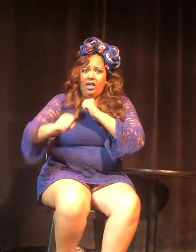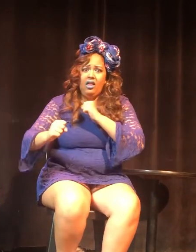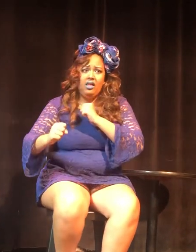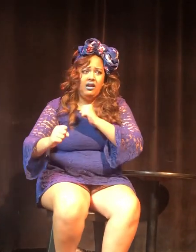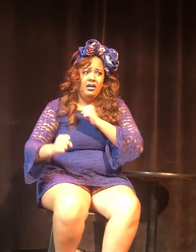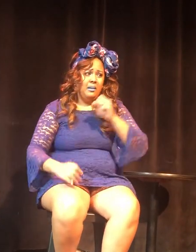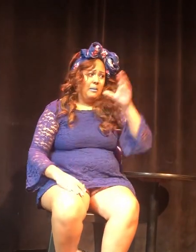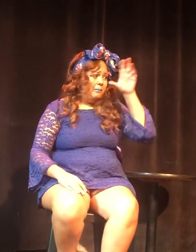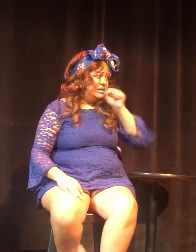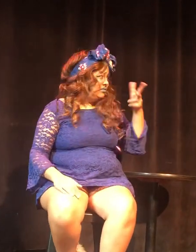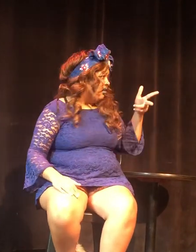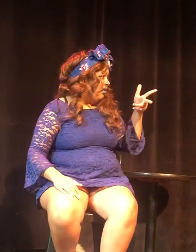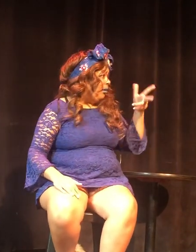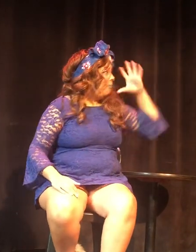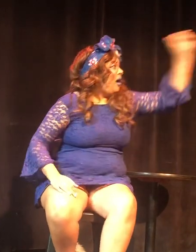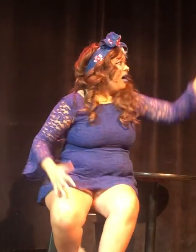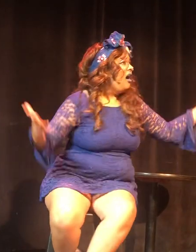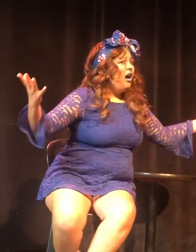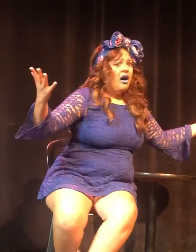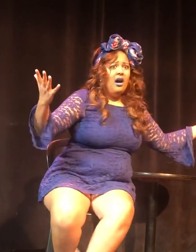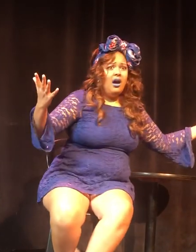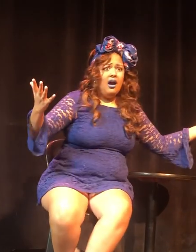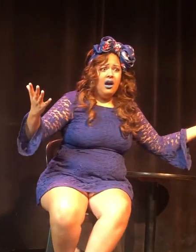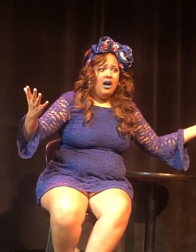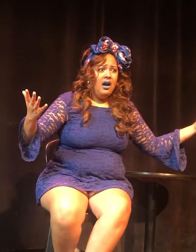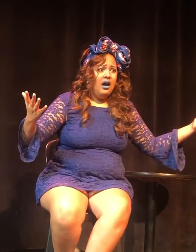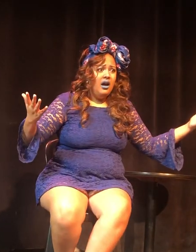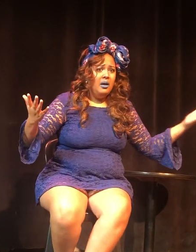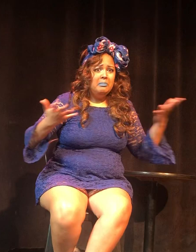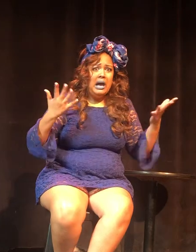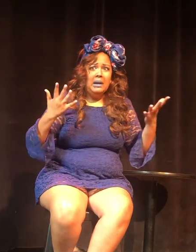Or what about if people argue with us?